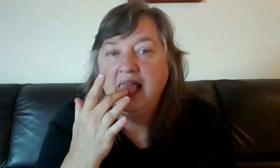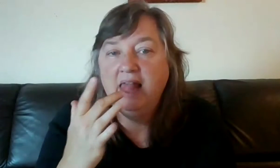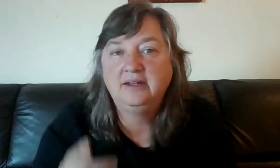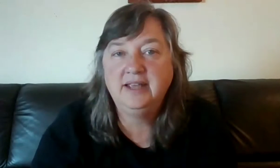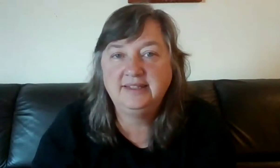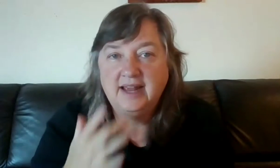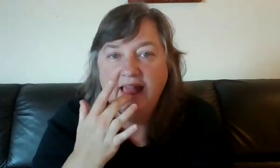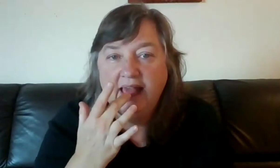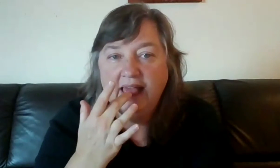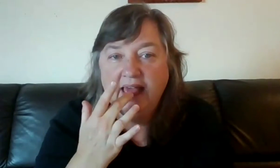Taste.